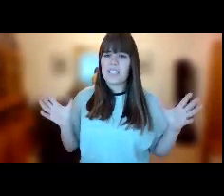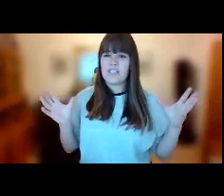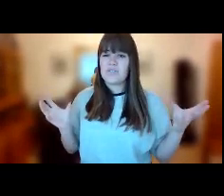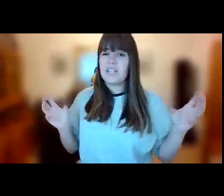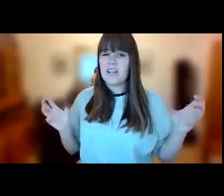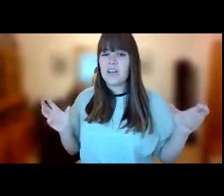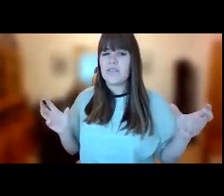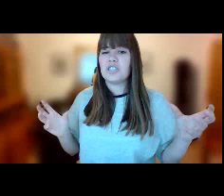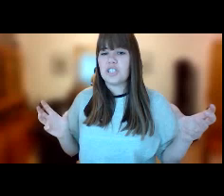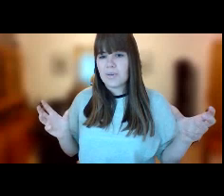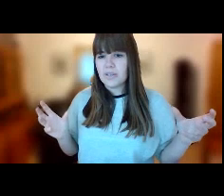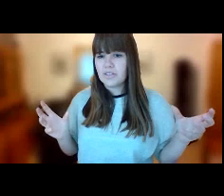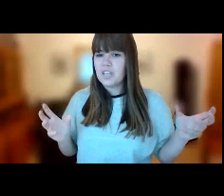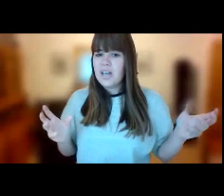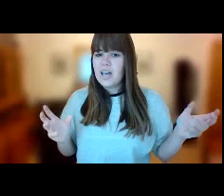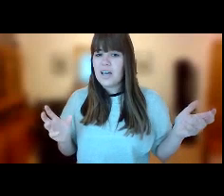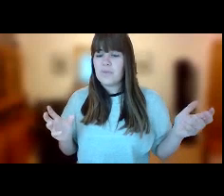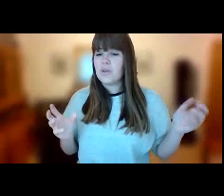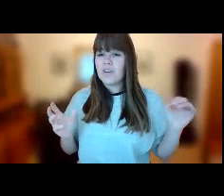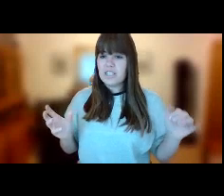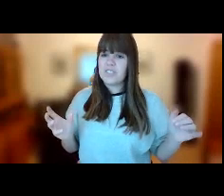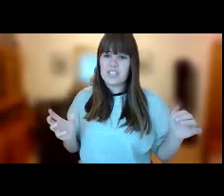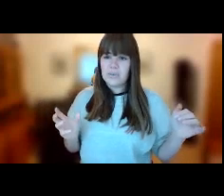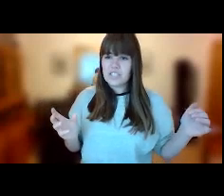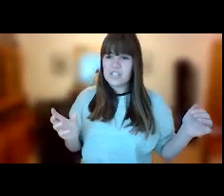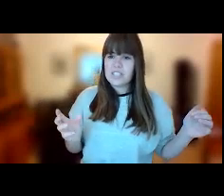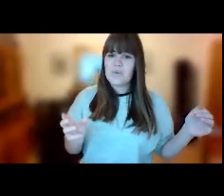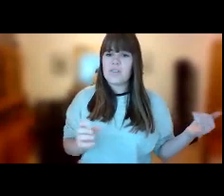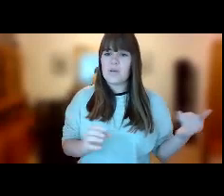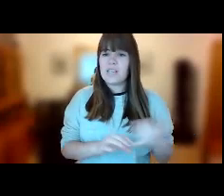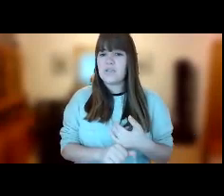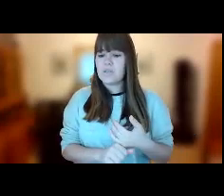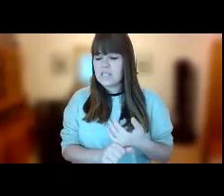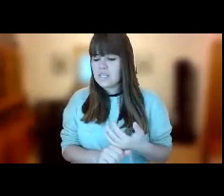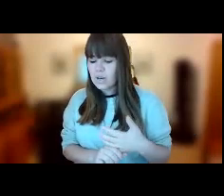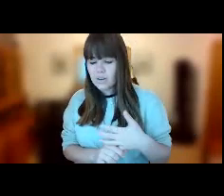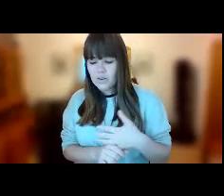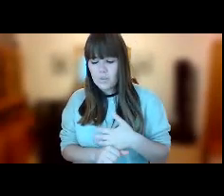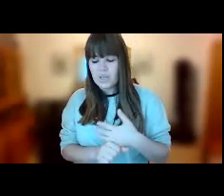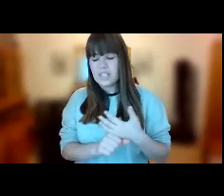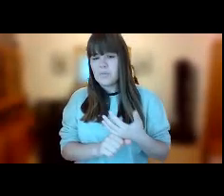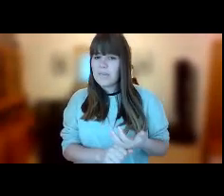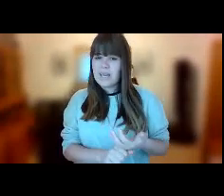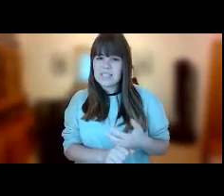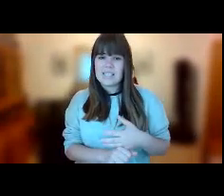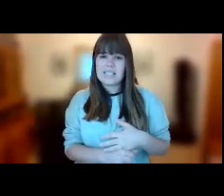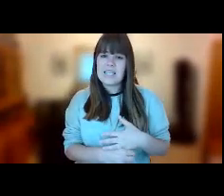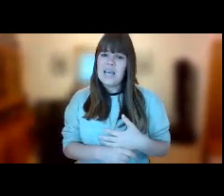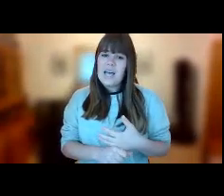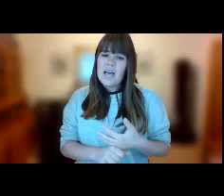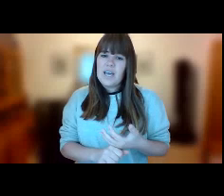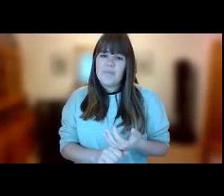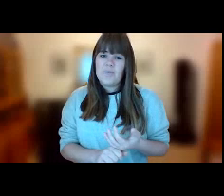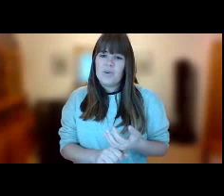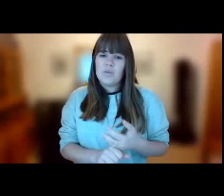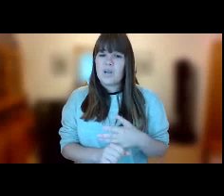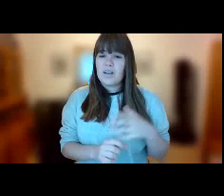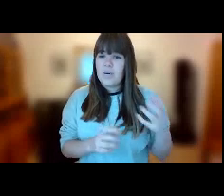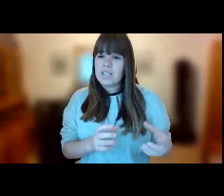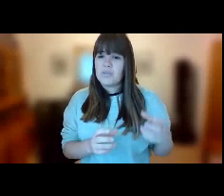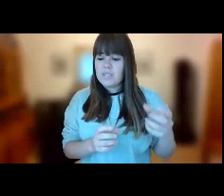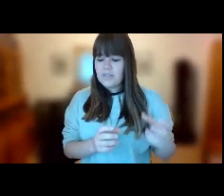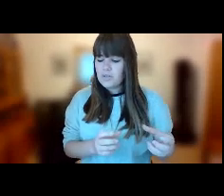inclusive communication is really an overarching approach to a range of situations. So whether that be talking to someone on a one-to-one basis, on